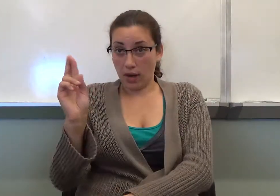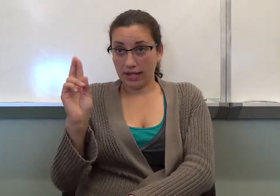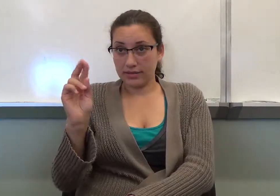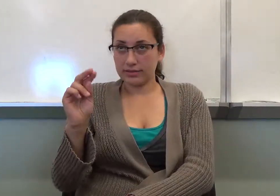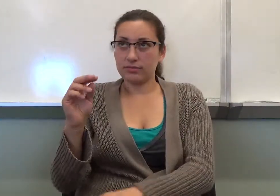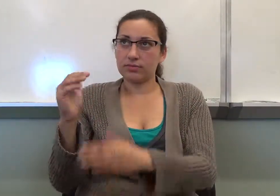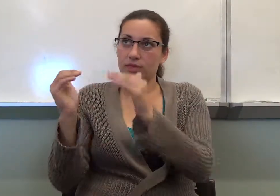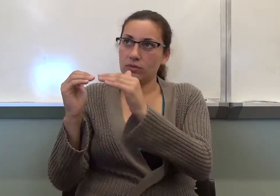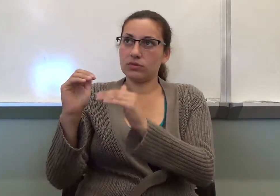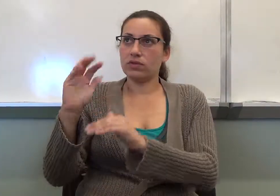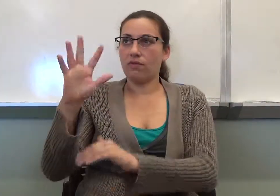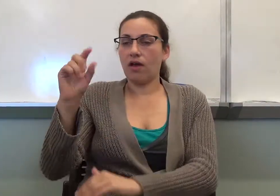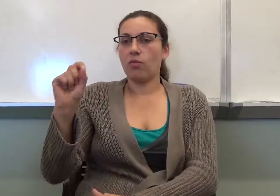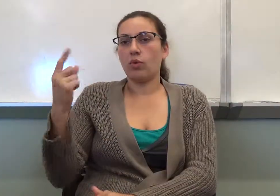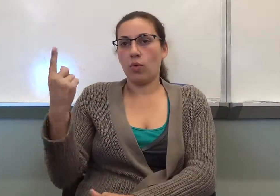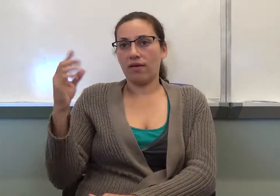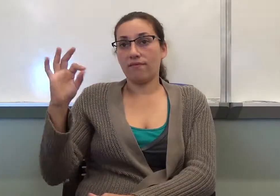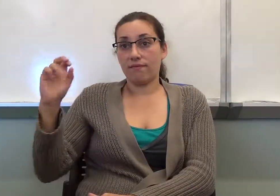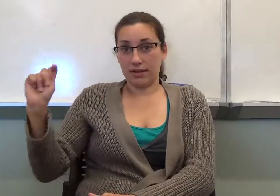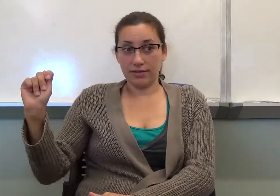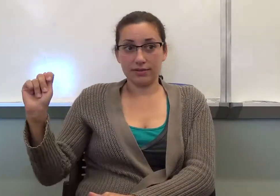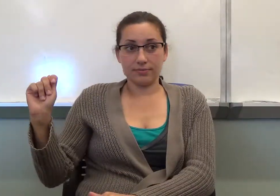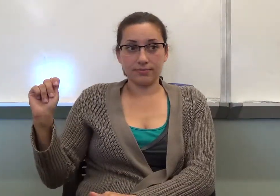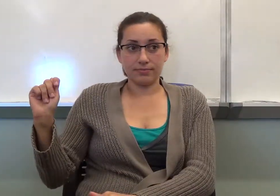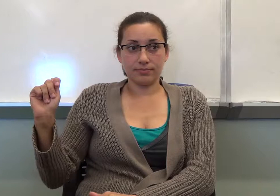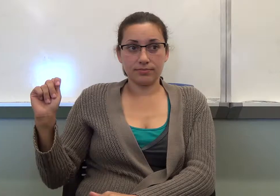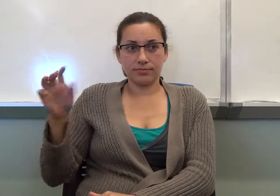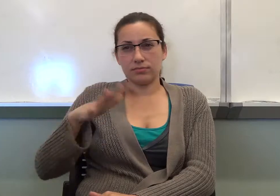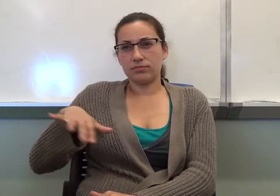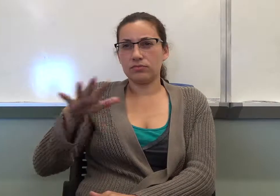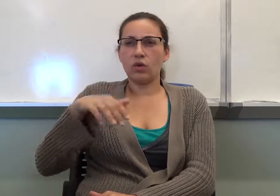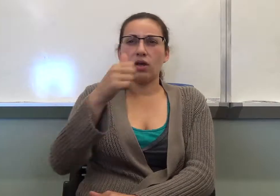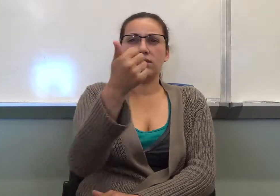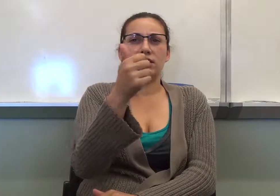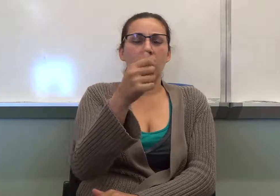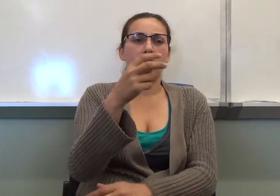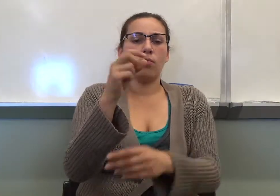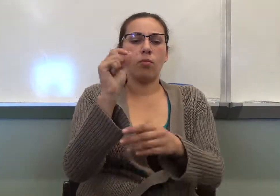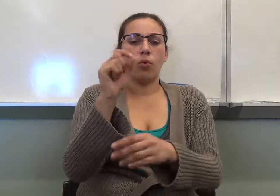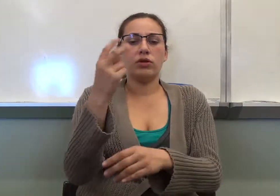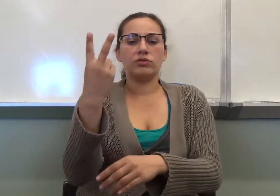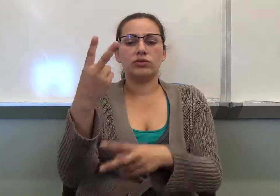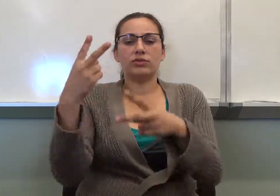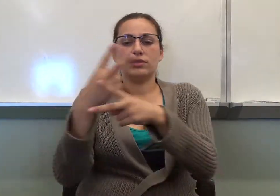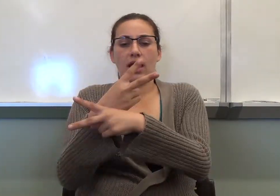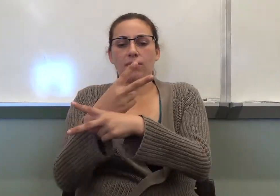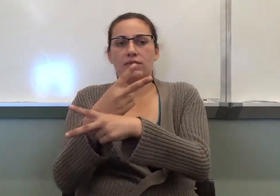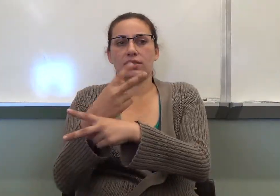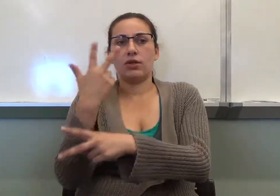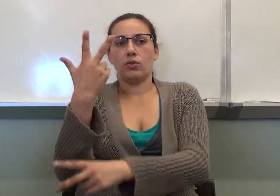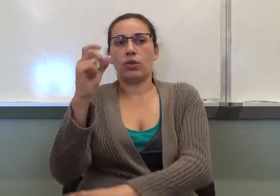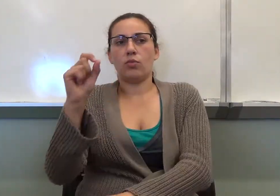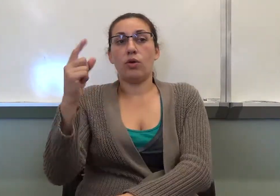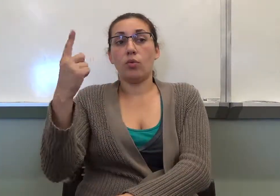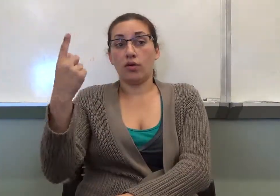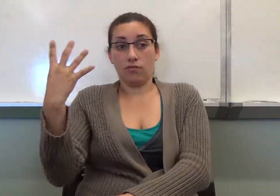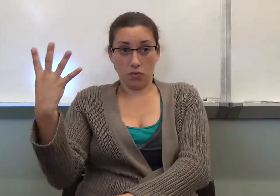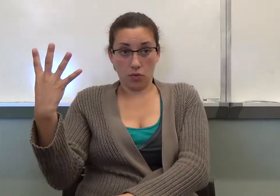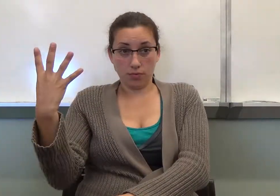feet, which is 10.2 times pi. And then they say, okay, now give me an approximate answer.